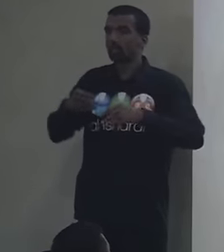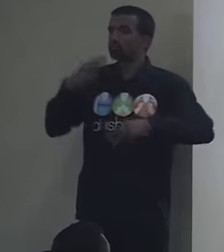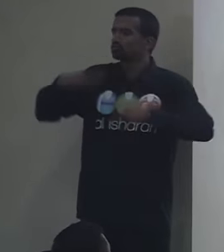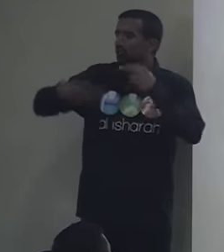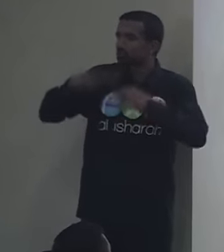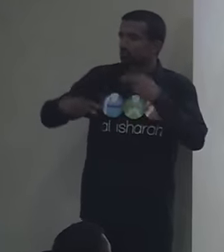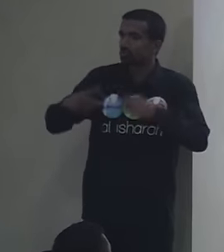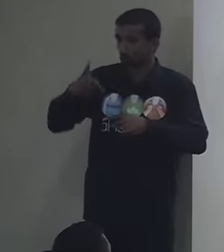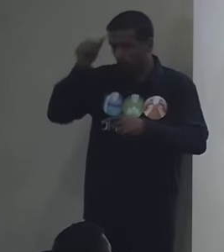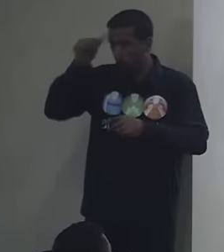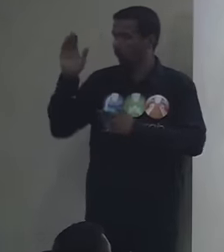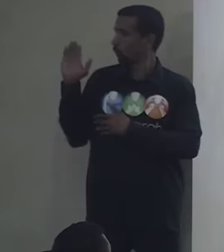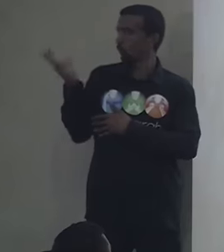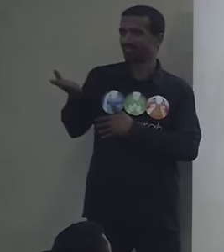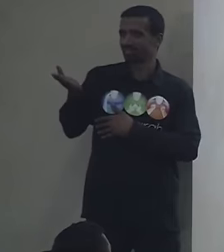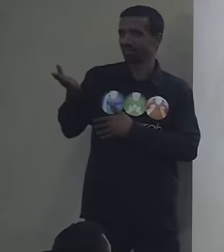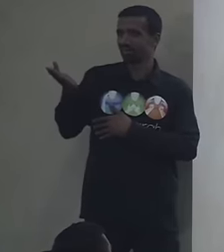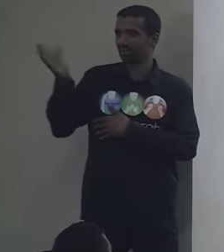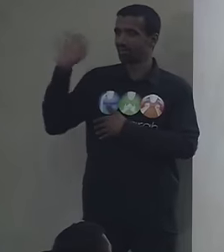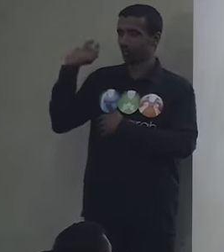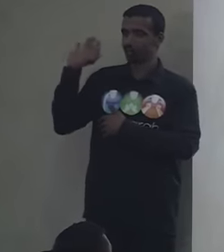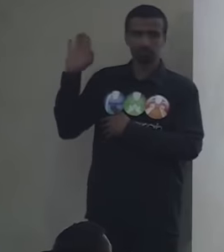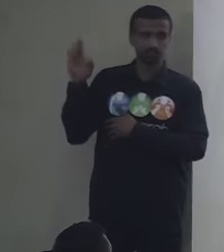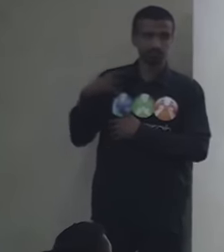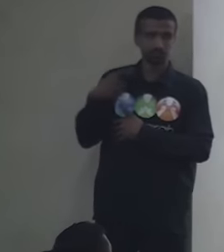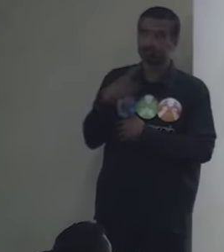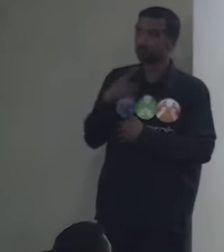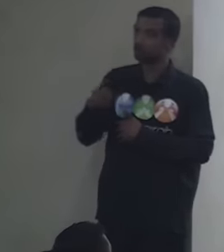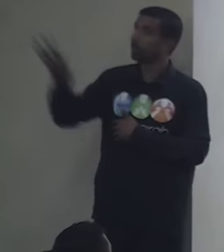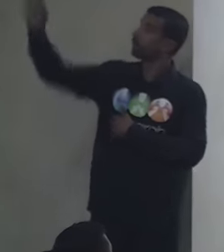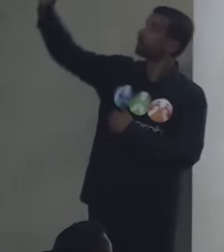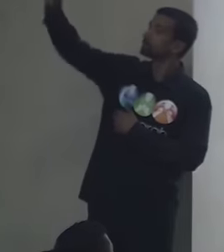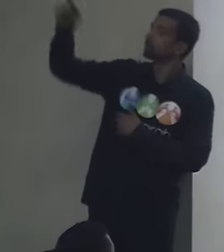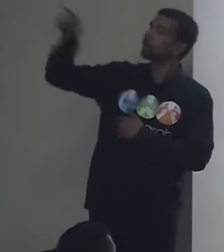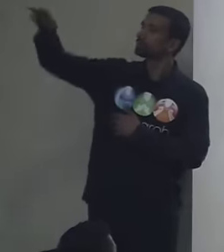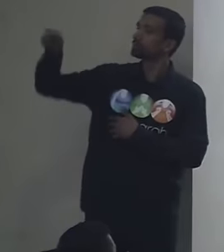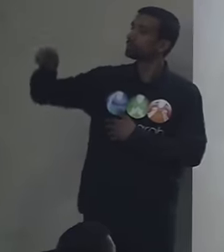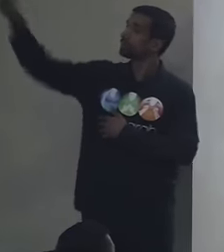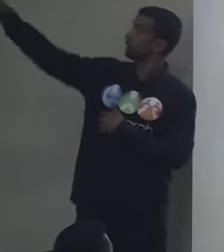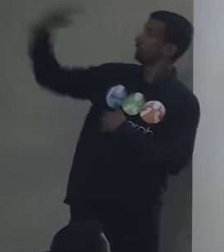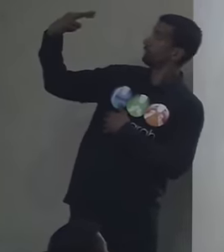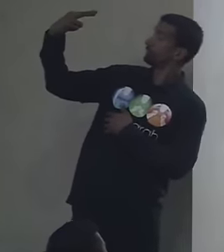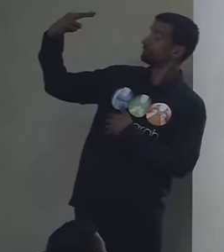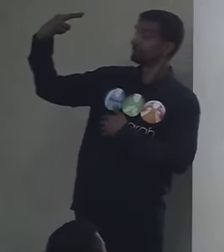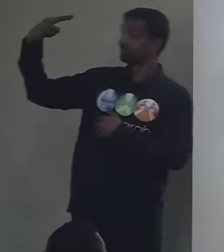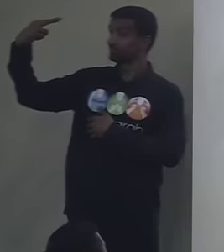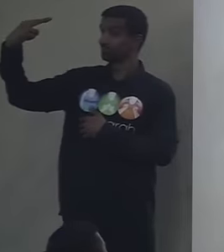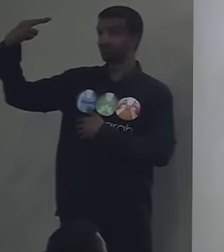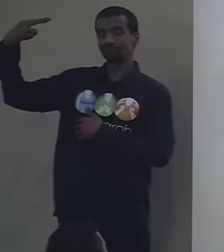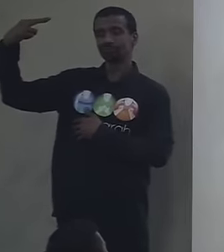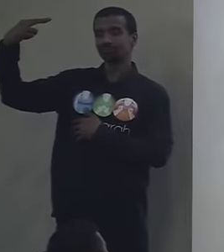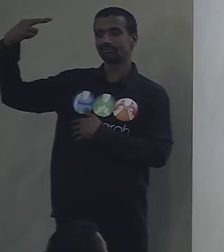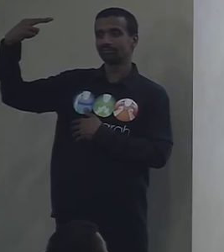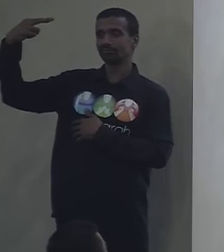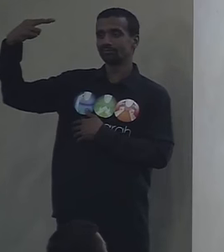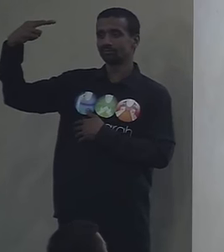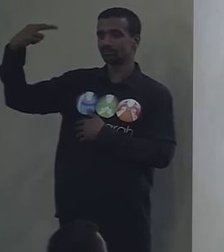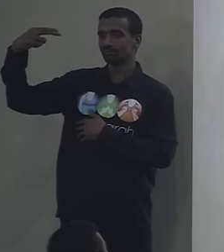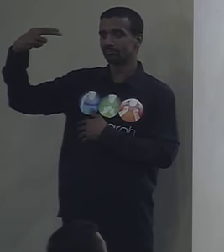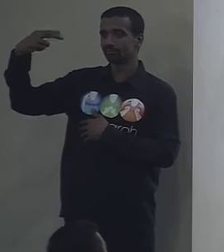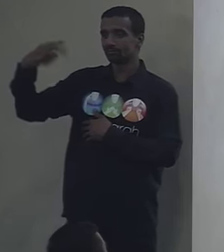waiters. You're like, he's right through you. They're so good at it, you